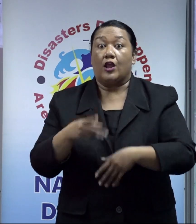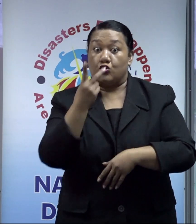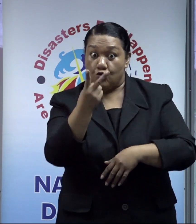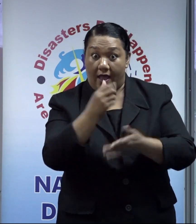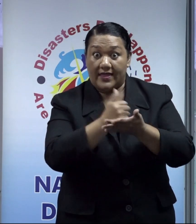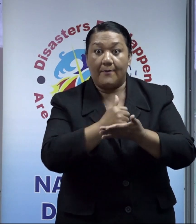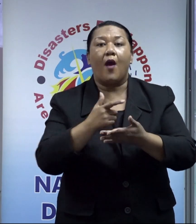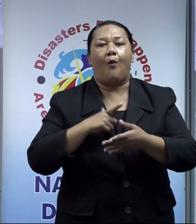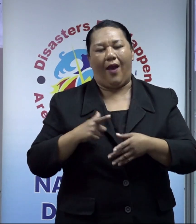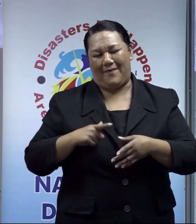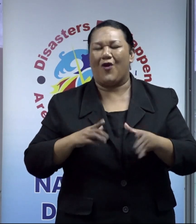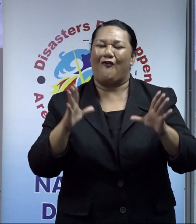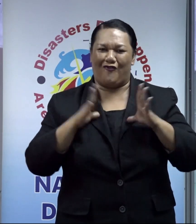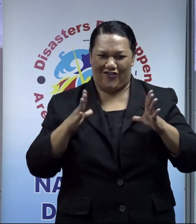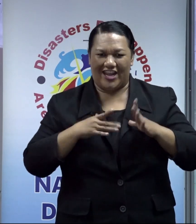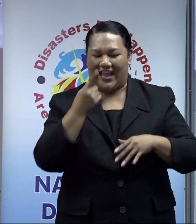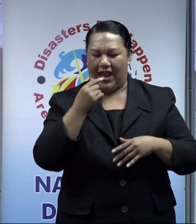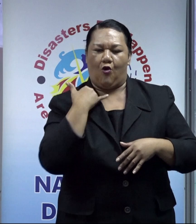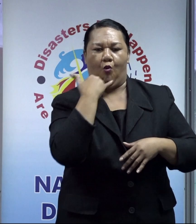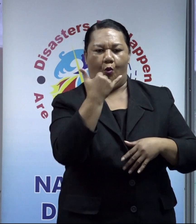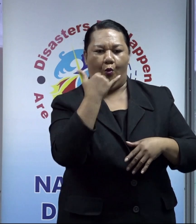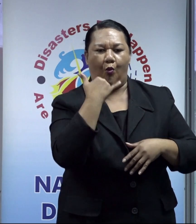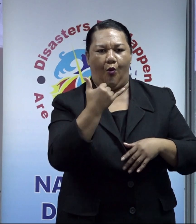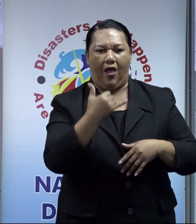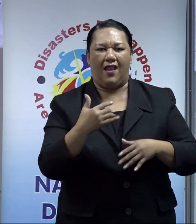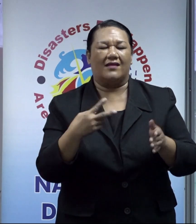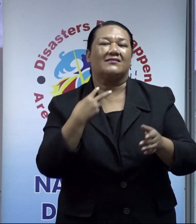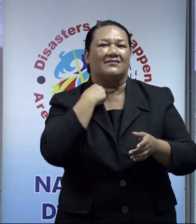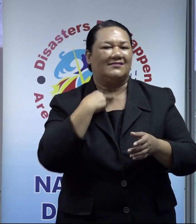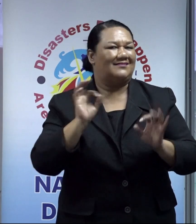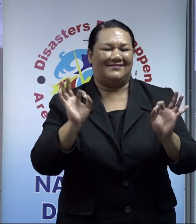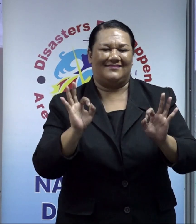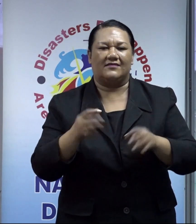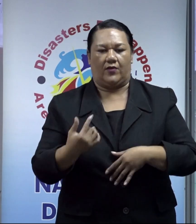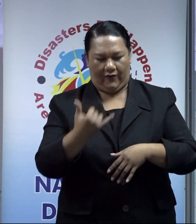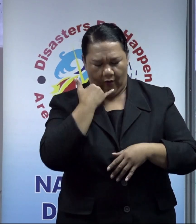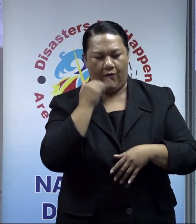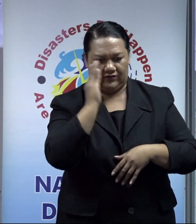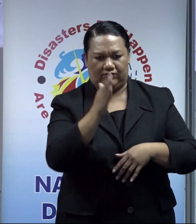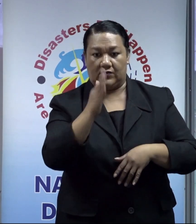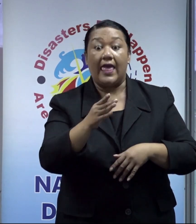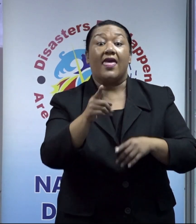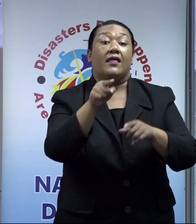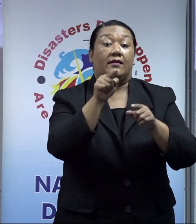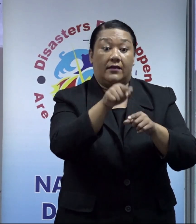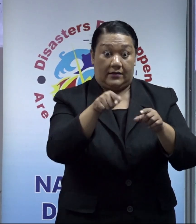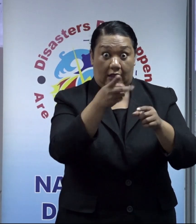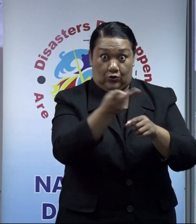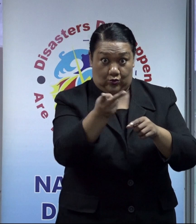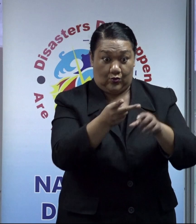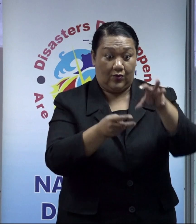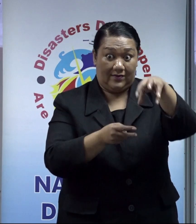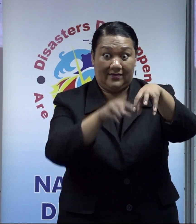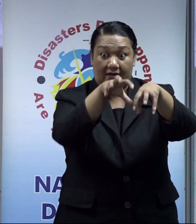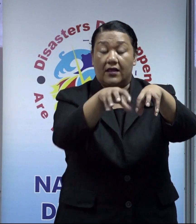given because they are free and they can redirect the concerns once it's given to them. And also they assist with evacuation